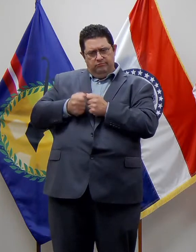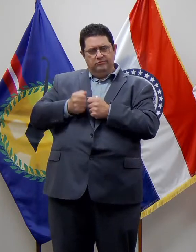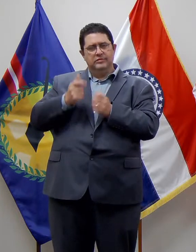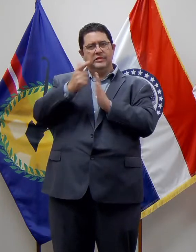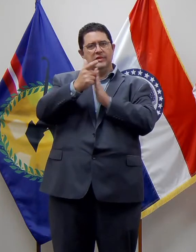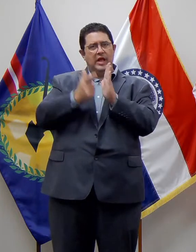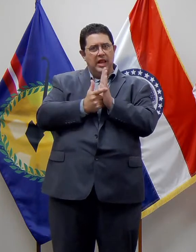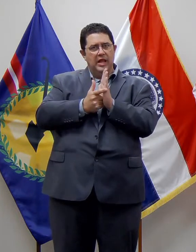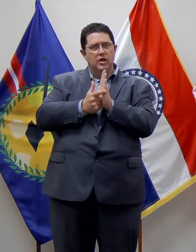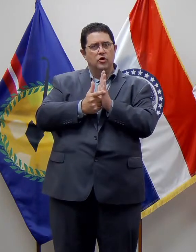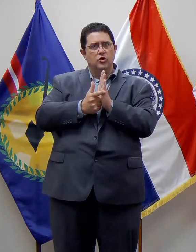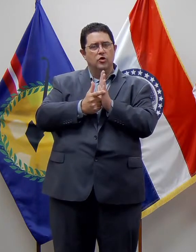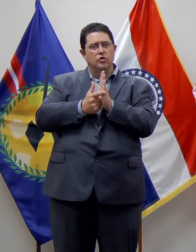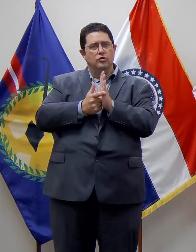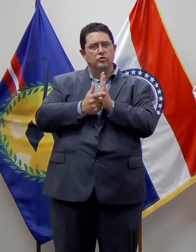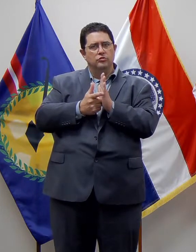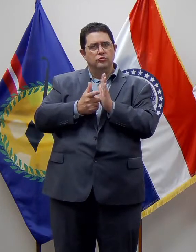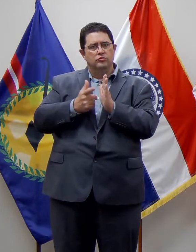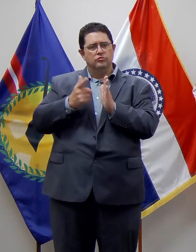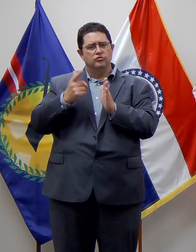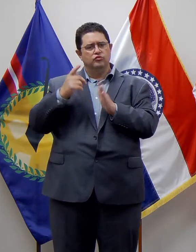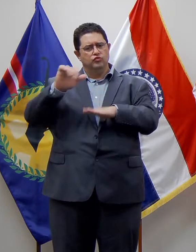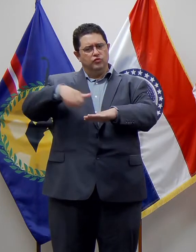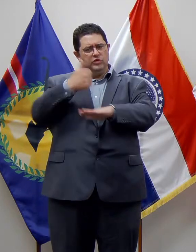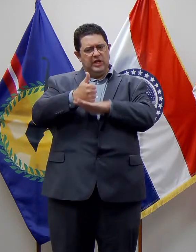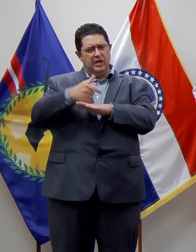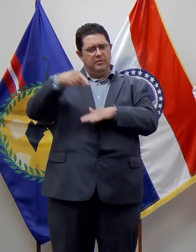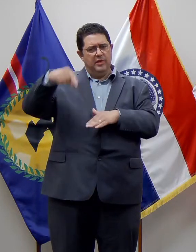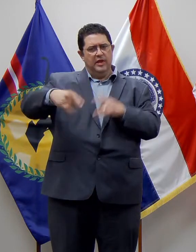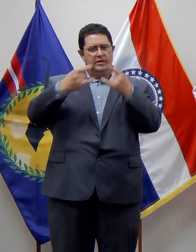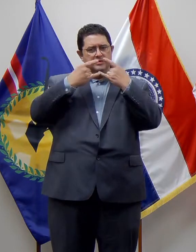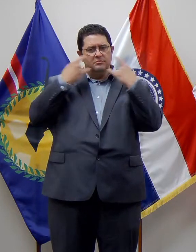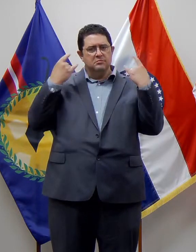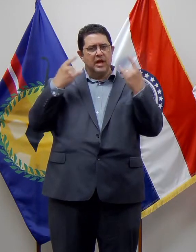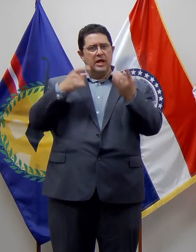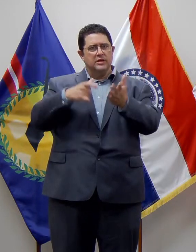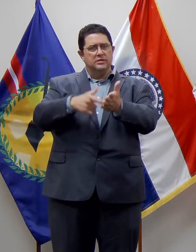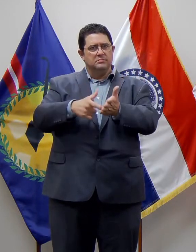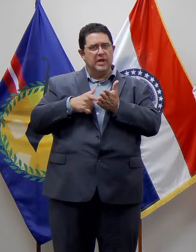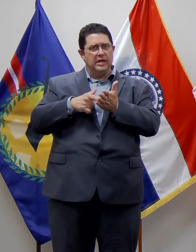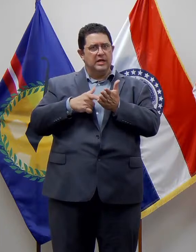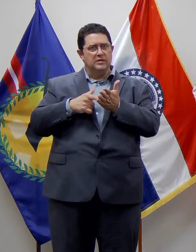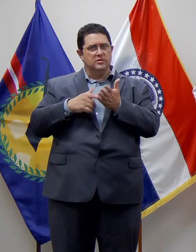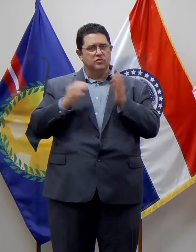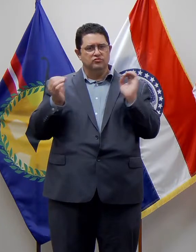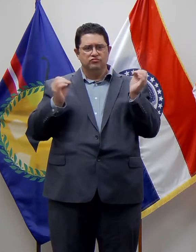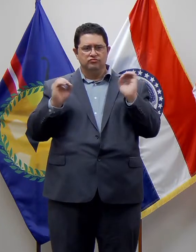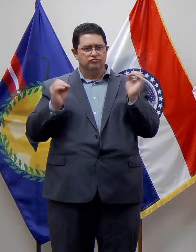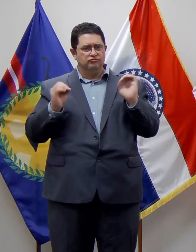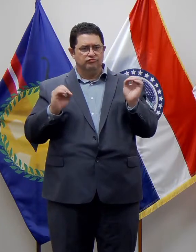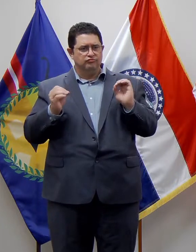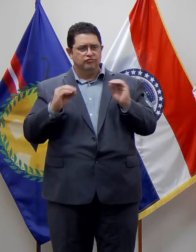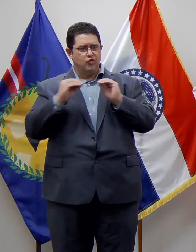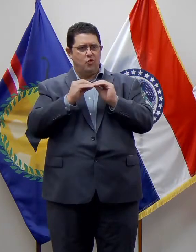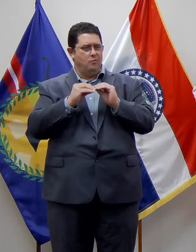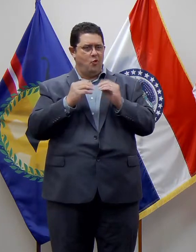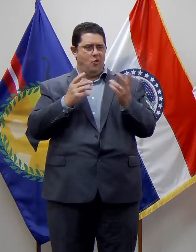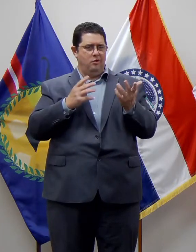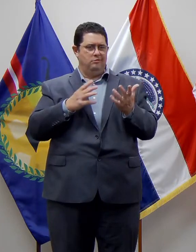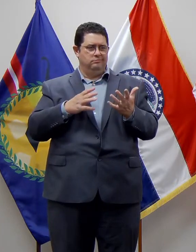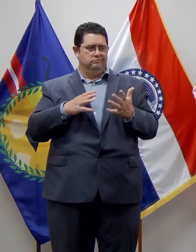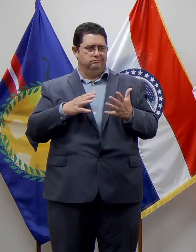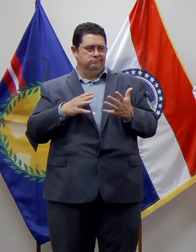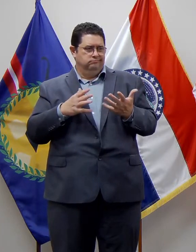Dr. Khan to enact these kinds of mandates is no longer valid. your